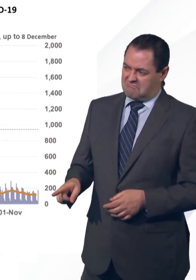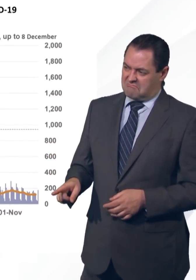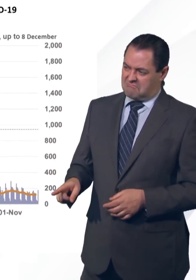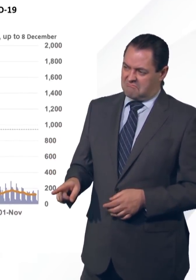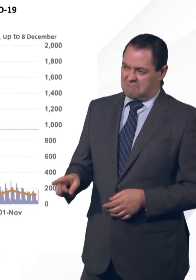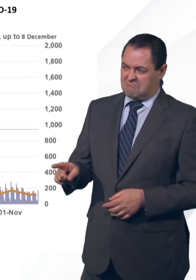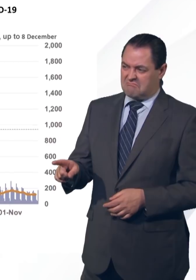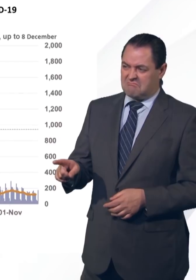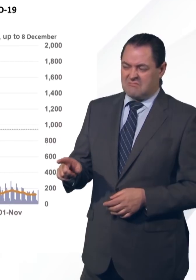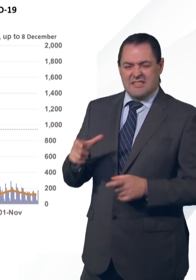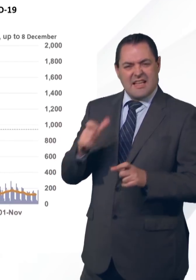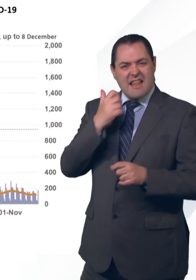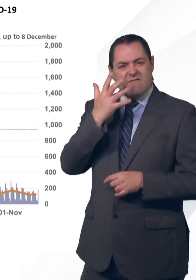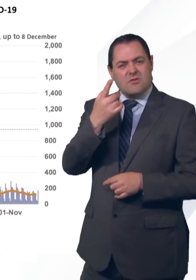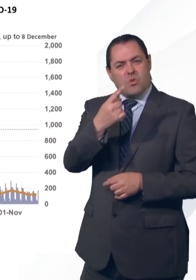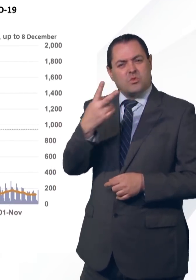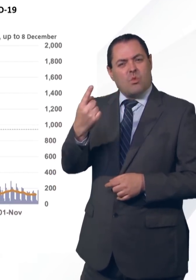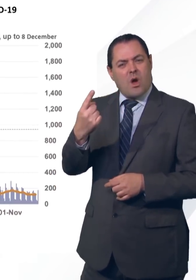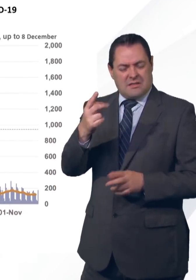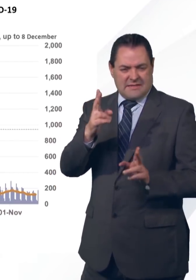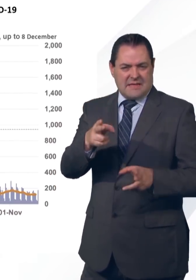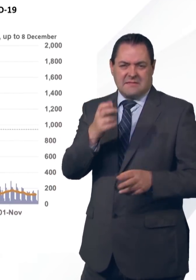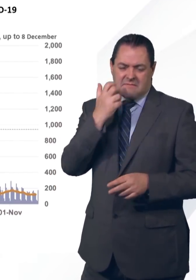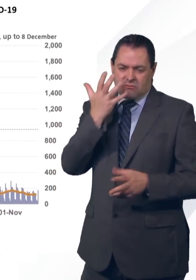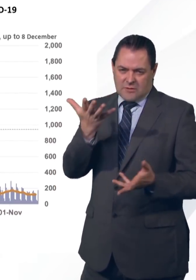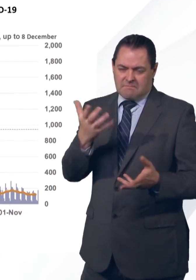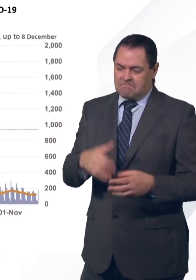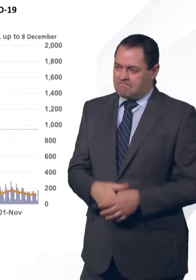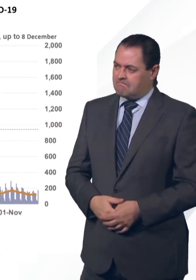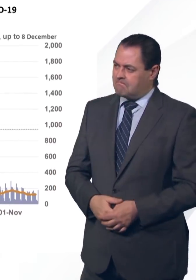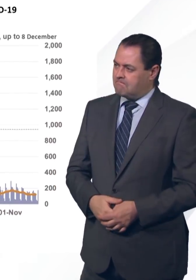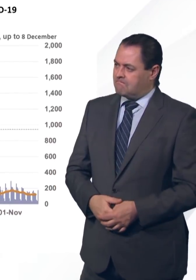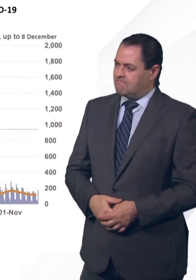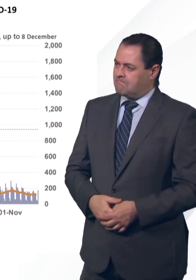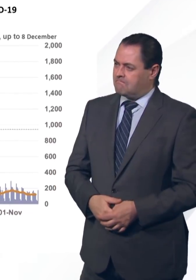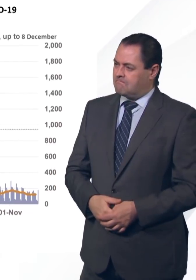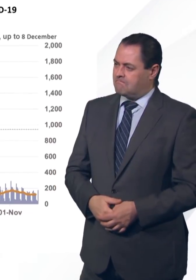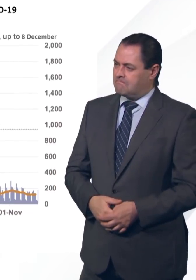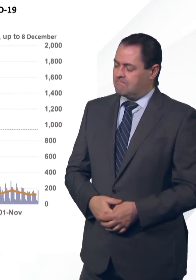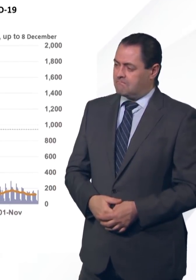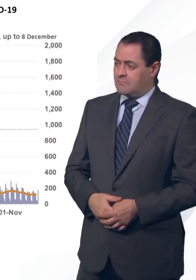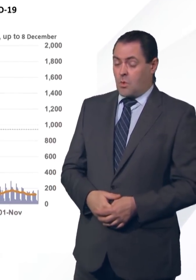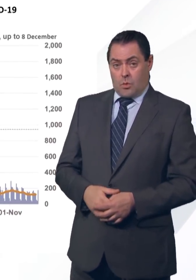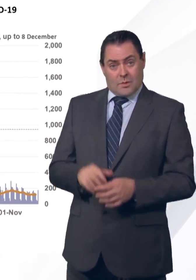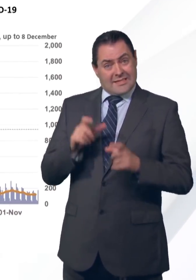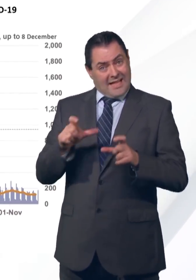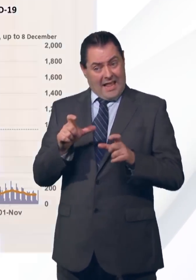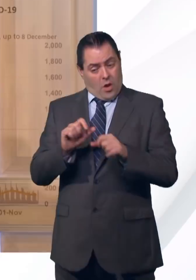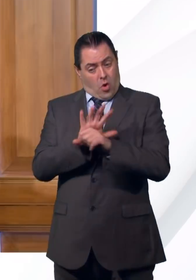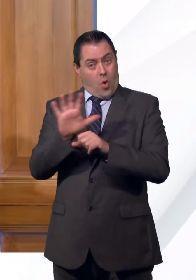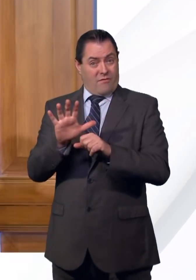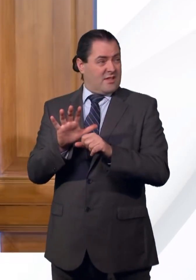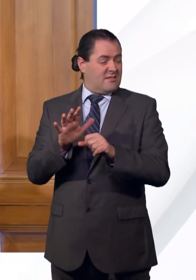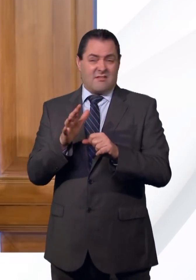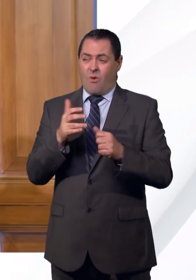a daily average of 121 deaths from COVID. So we still have a significant issue with COVID, and I think